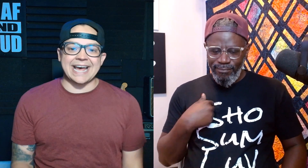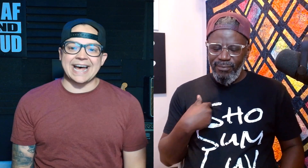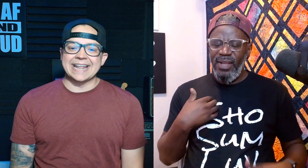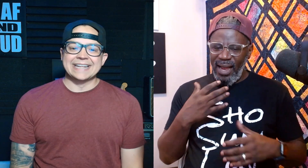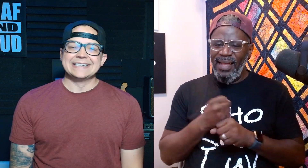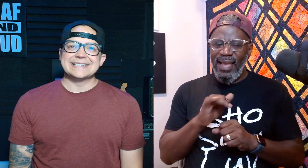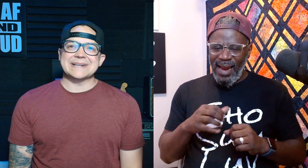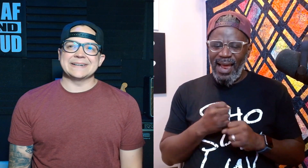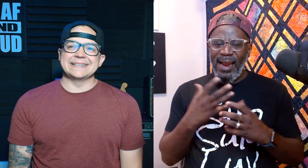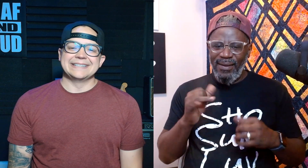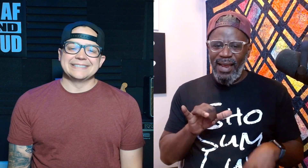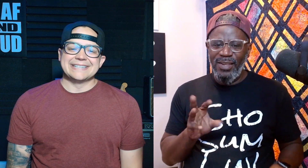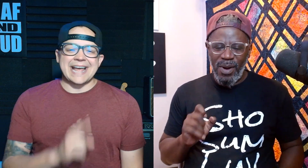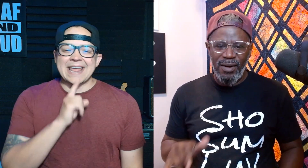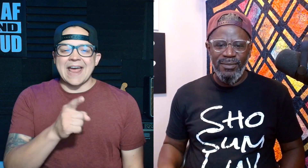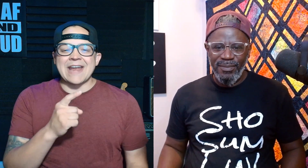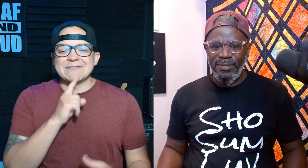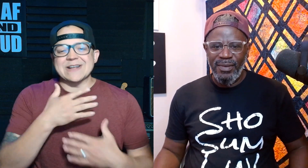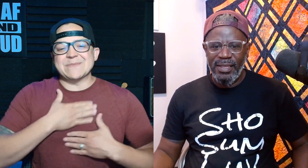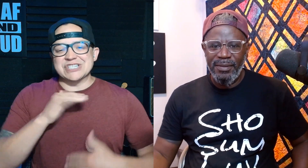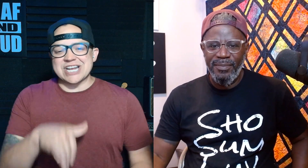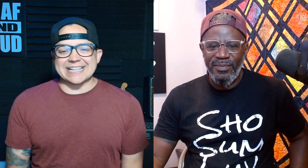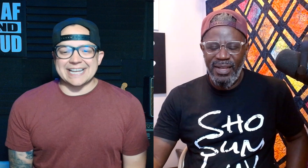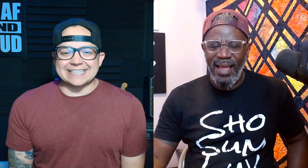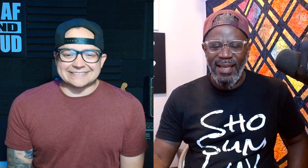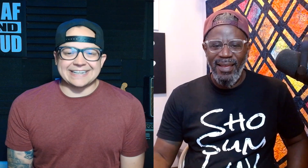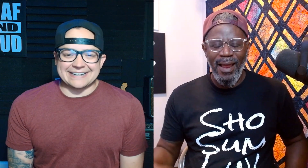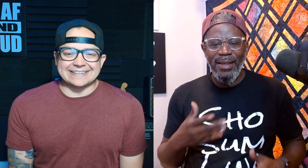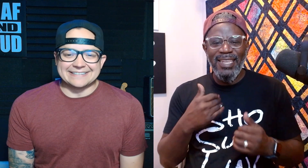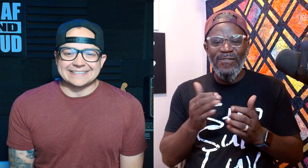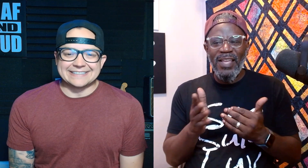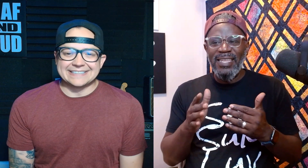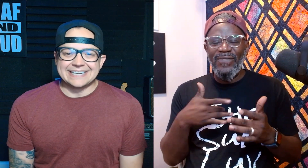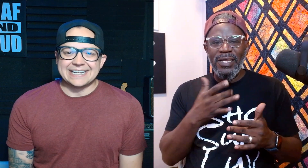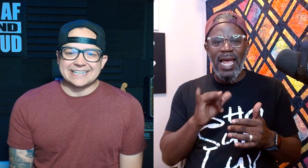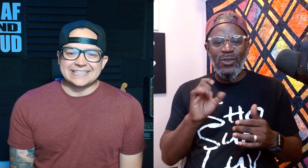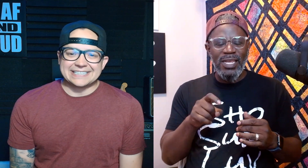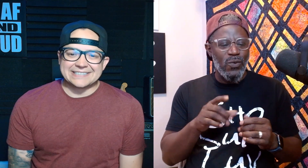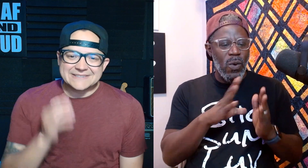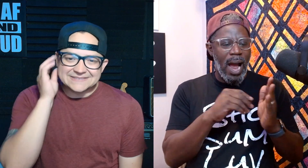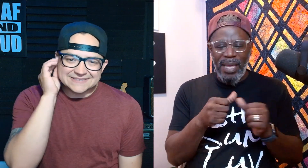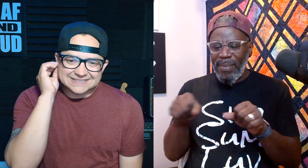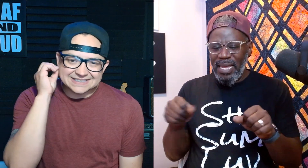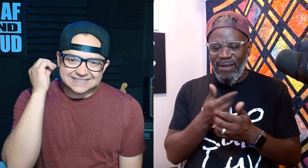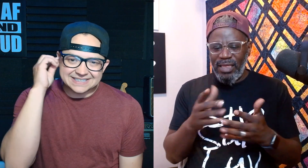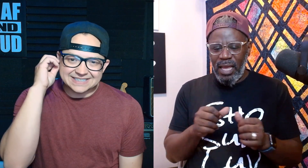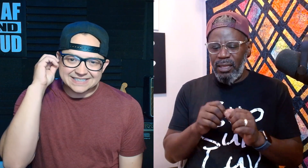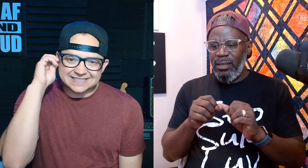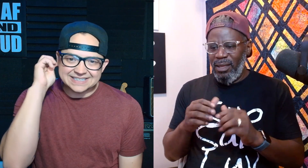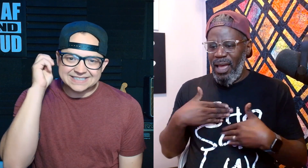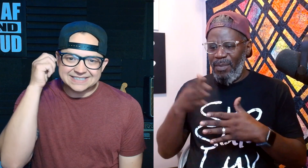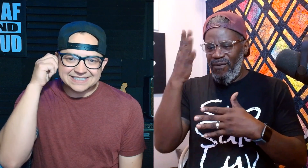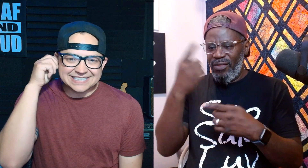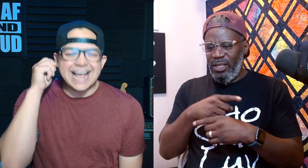like that. I got that. I got a lot of that as well. I really appreciated that. Yeah. And it just feels like you need to copy and paste